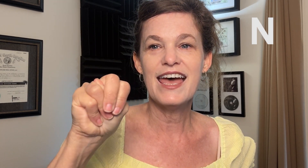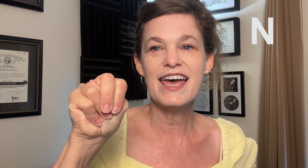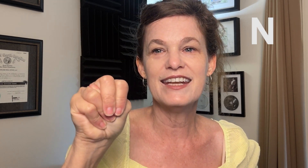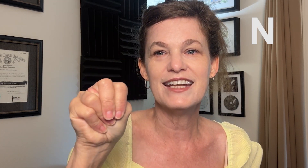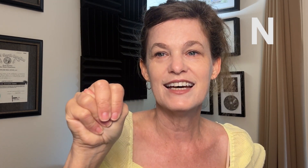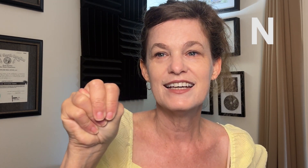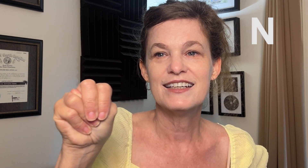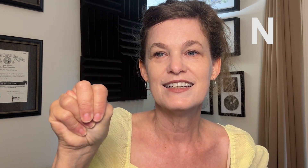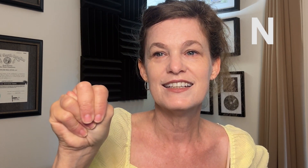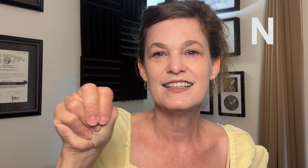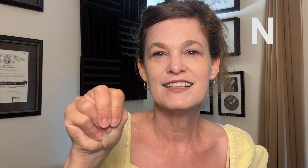N,